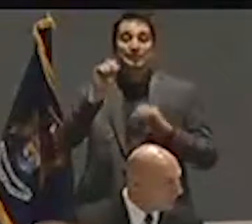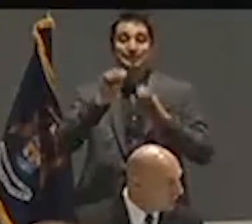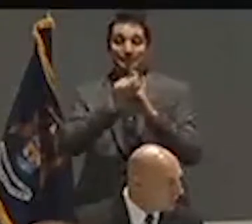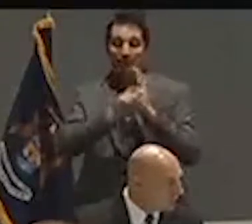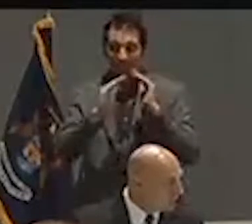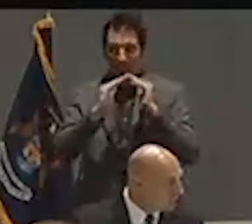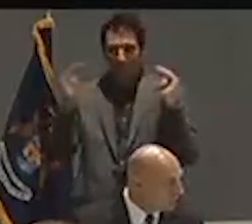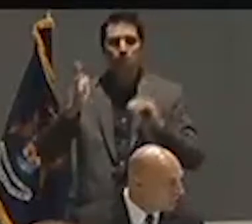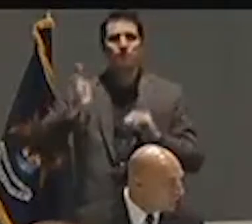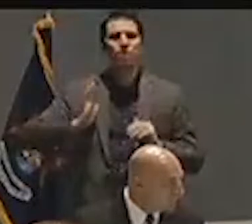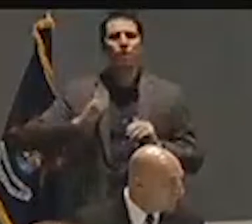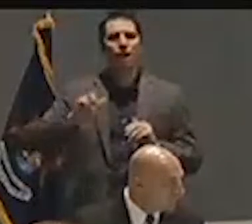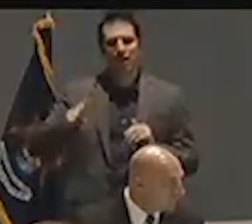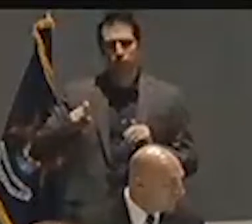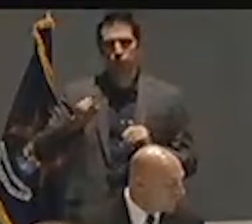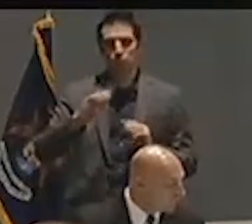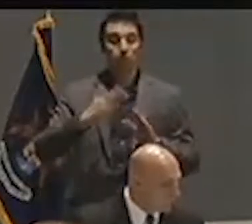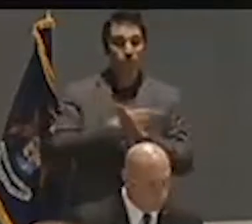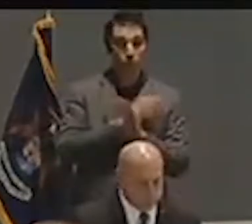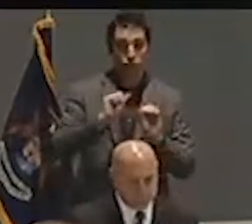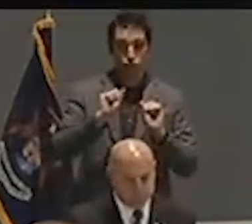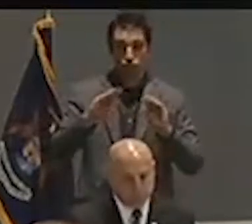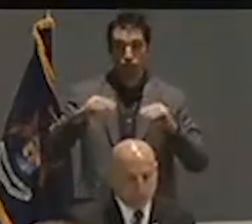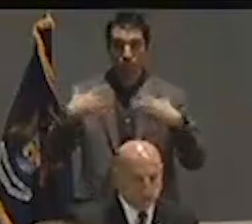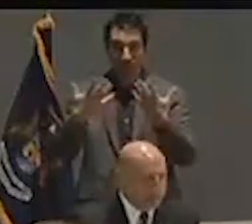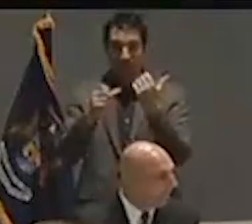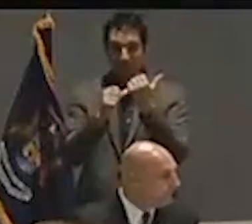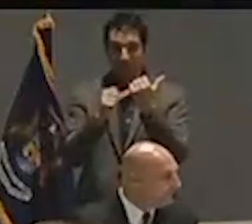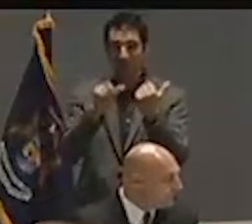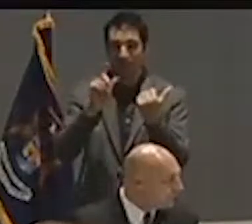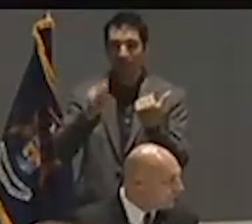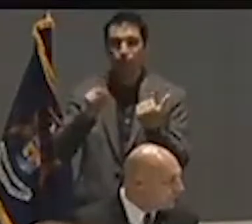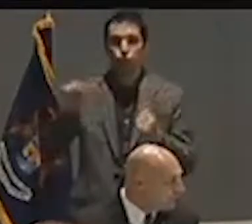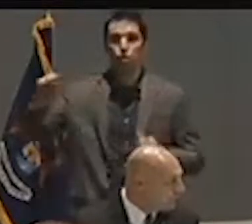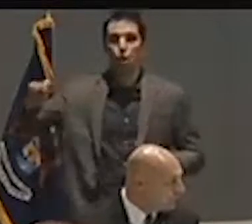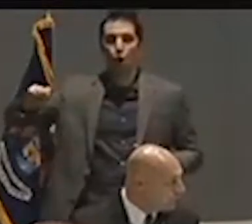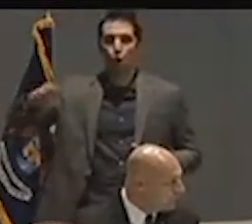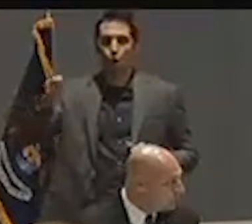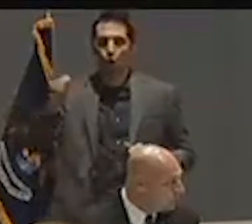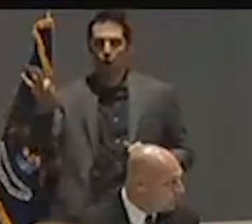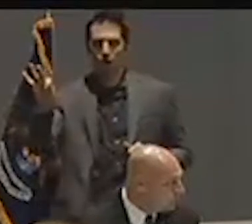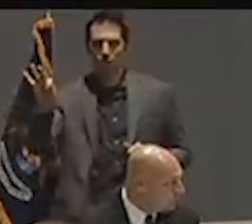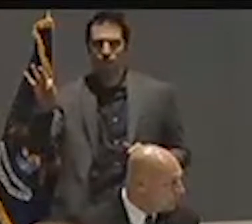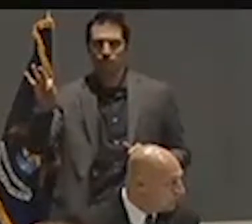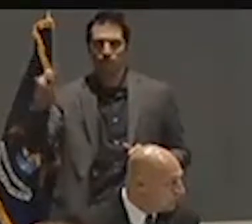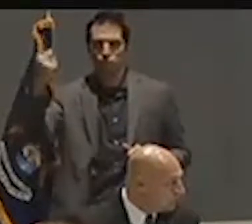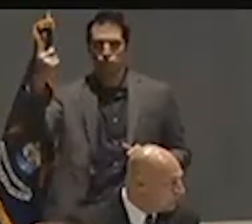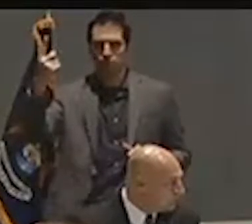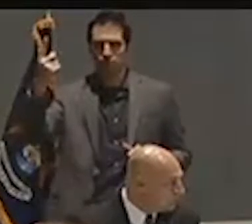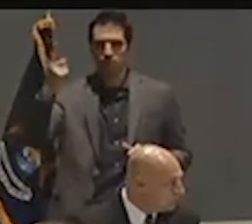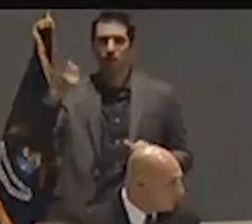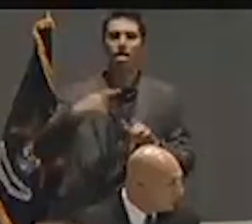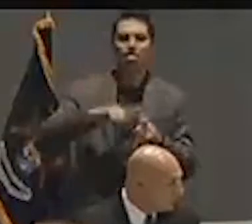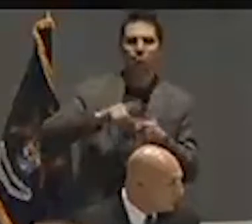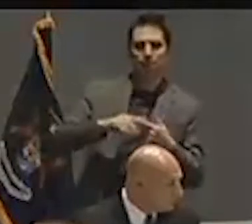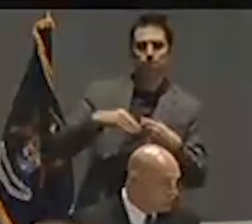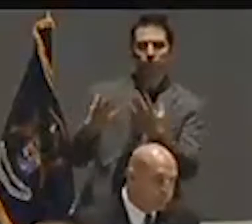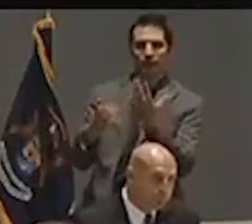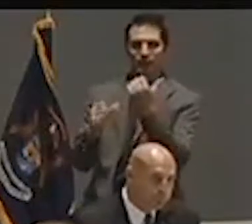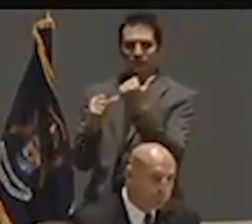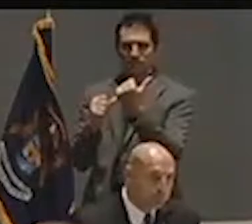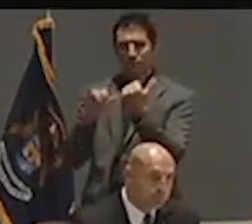is they used to have to, before they could provide assistance, they used to have to shut people off. And that was stupid. So we actually went